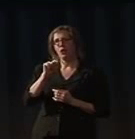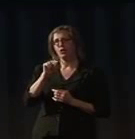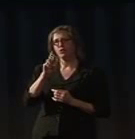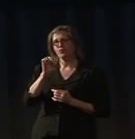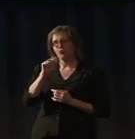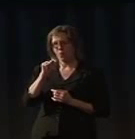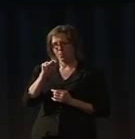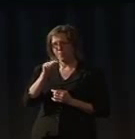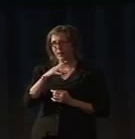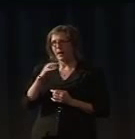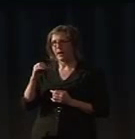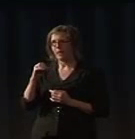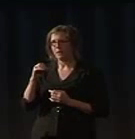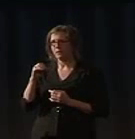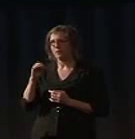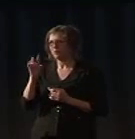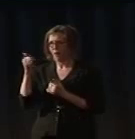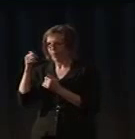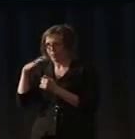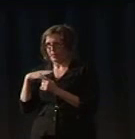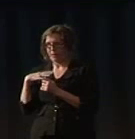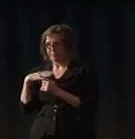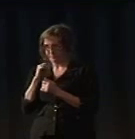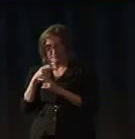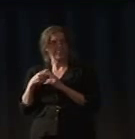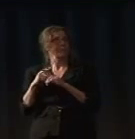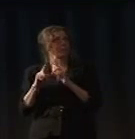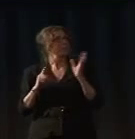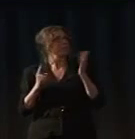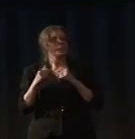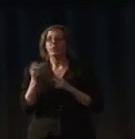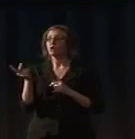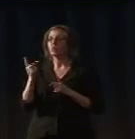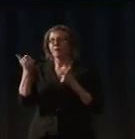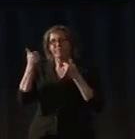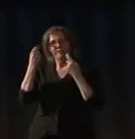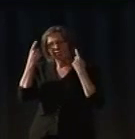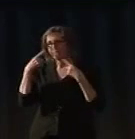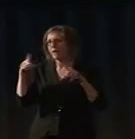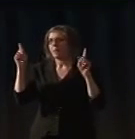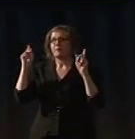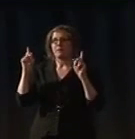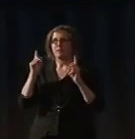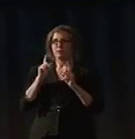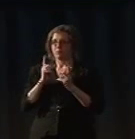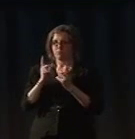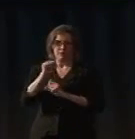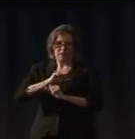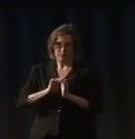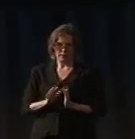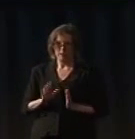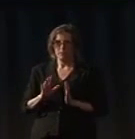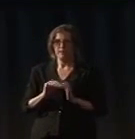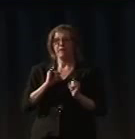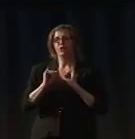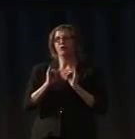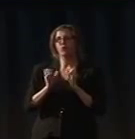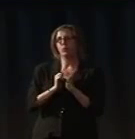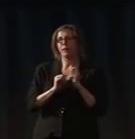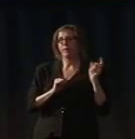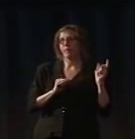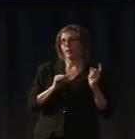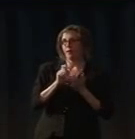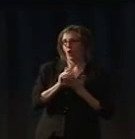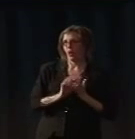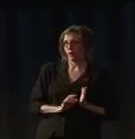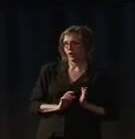famous scientists making interview, giving interview to Scarzoni, where he tries to make them